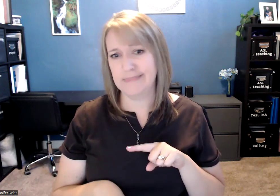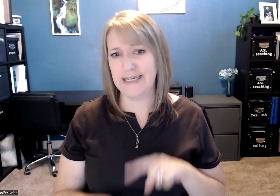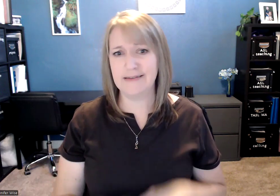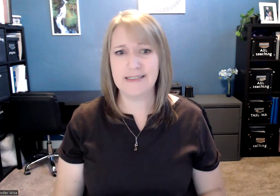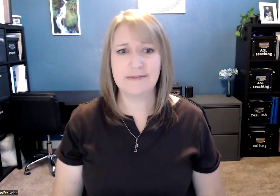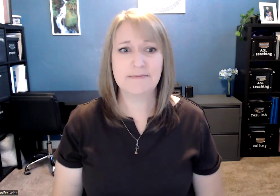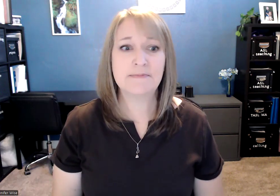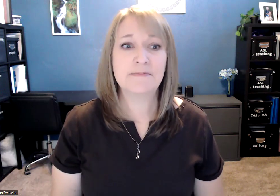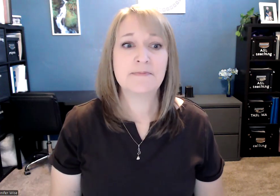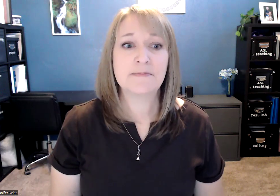Can't.